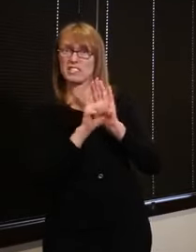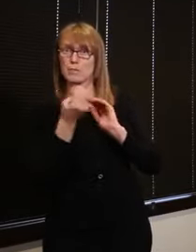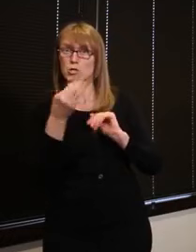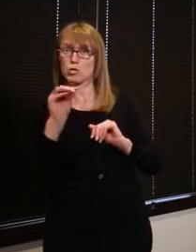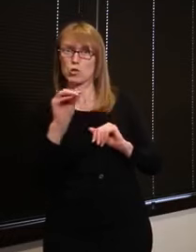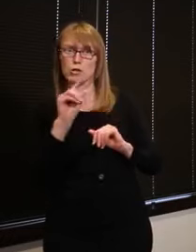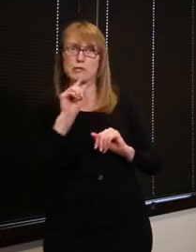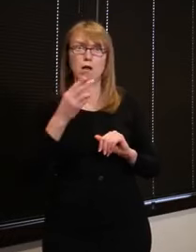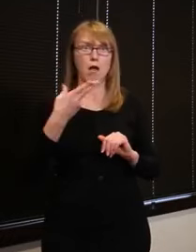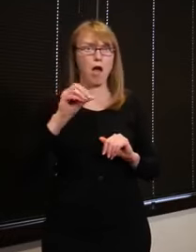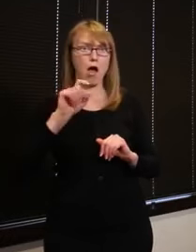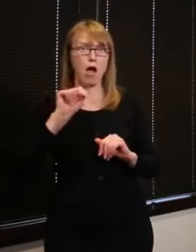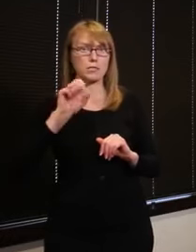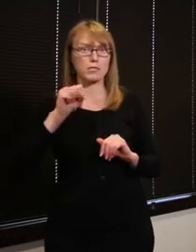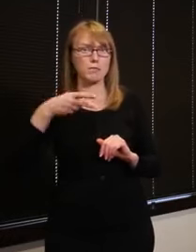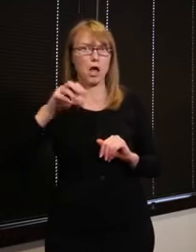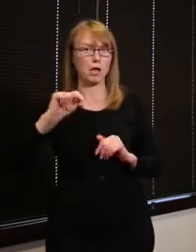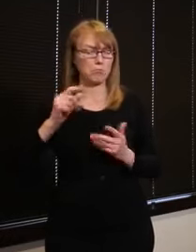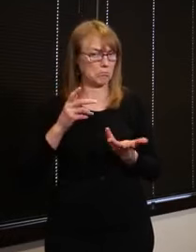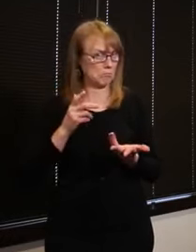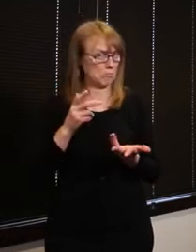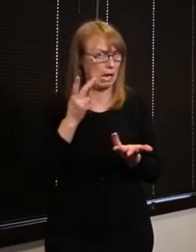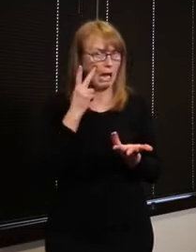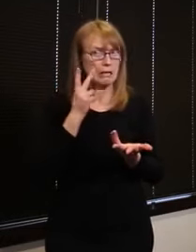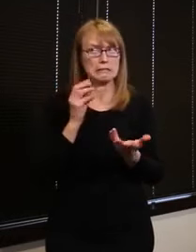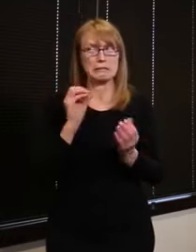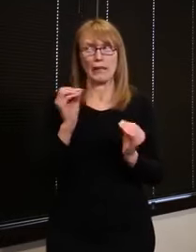well in the media, so I haven't seen anything that says that.